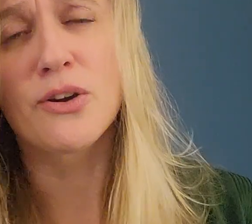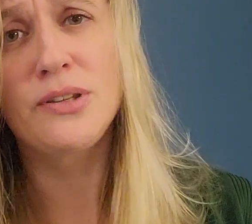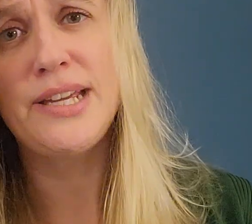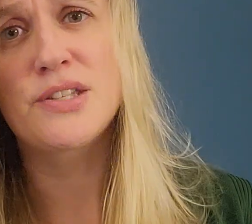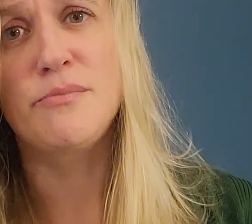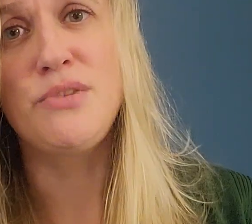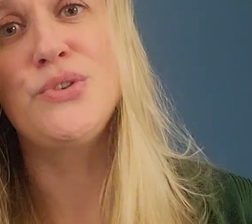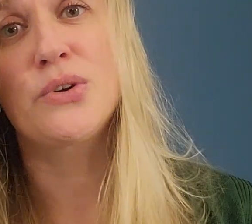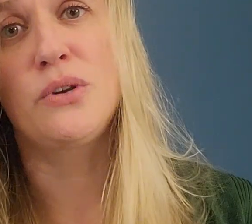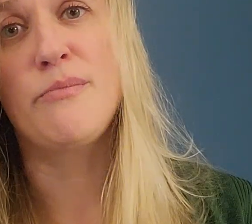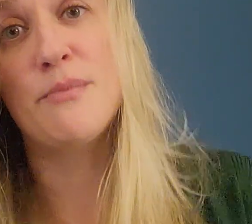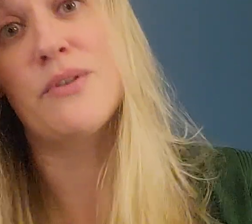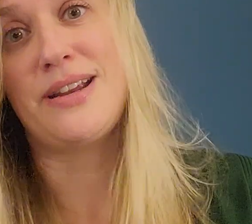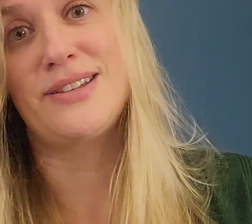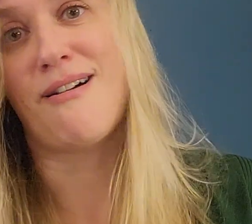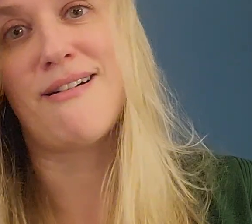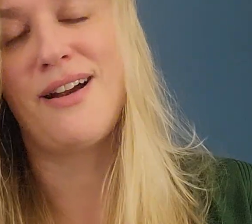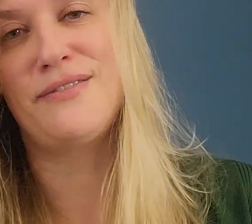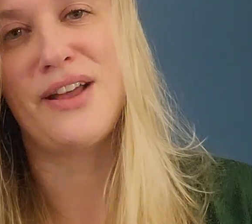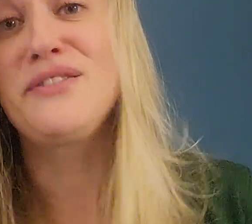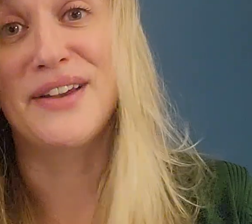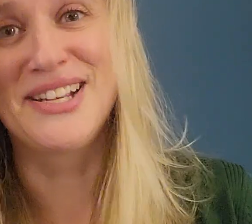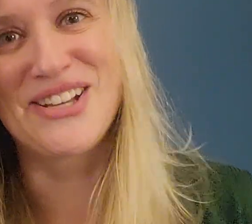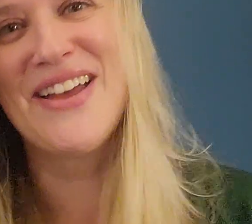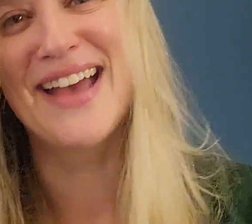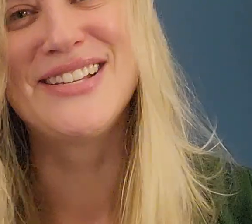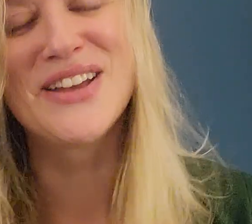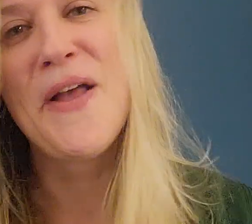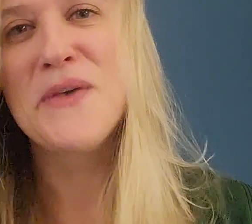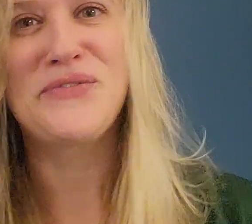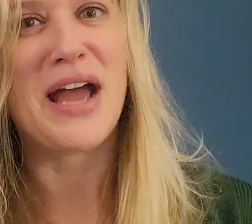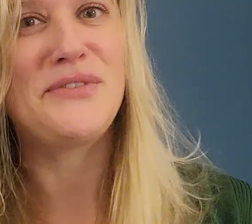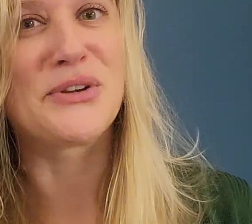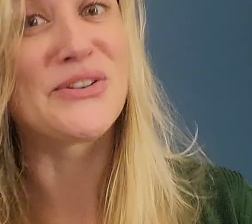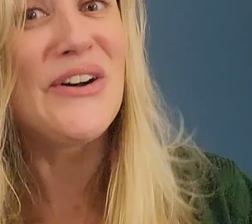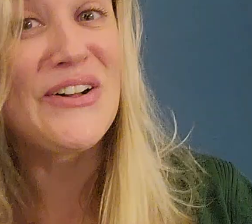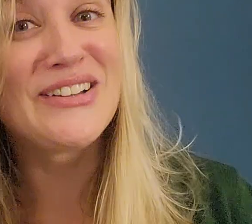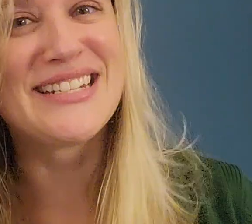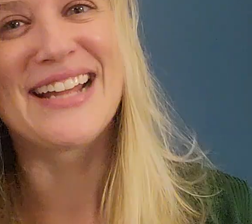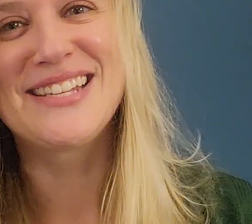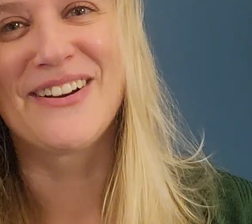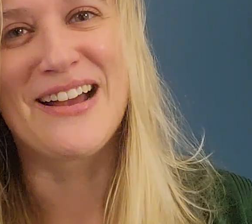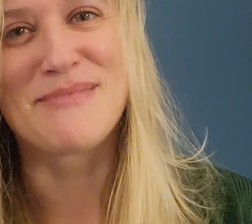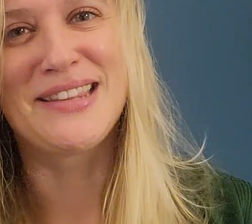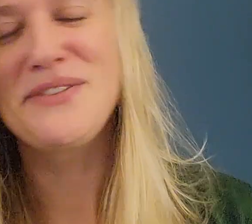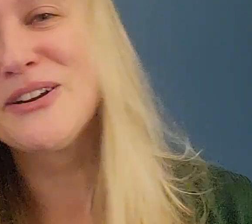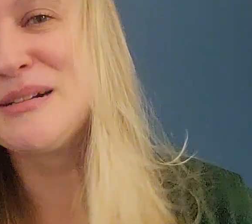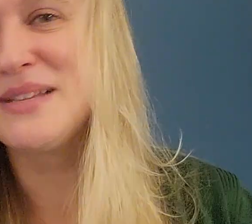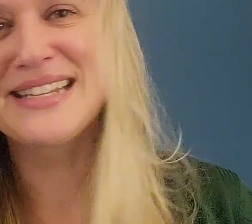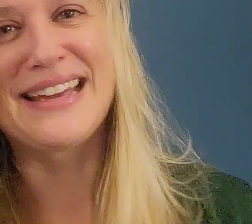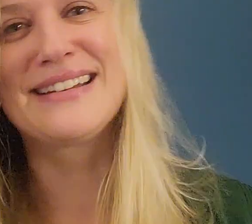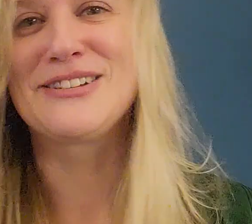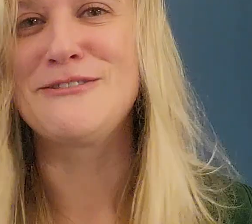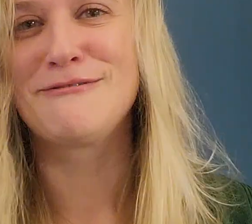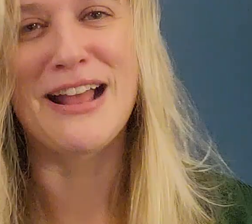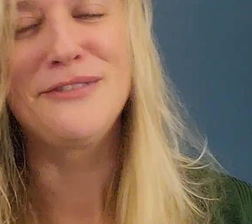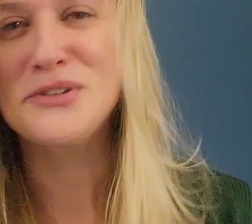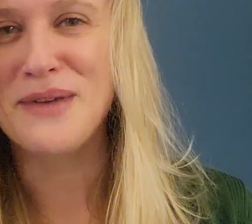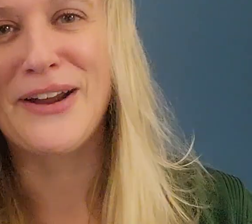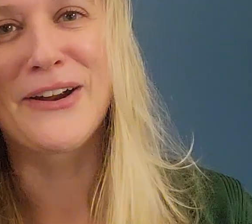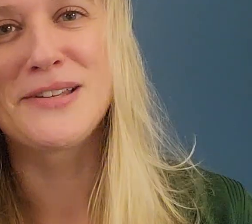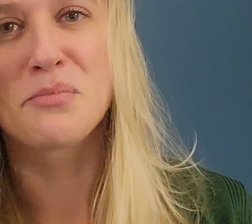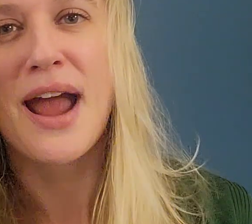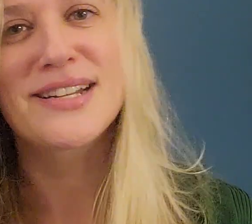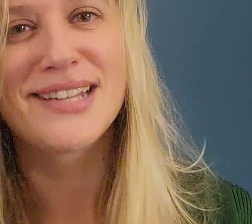of my earliest musical memories are of Elvis. As 5 years old, dancing around my living room, listening to